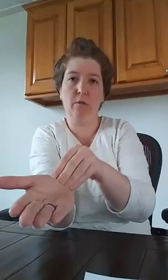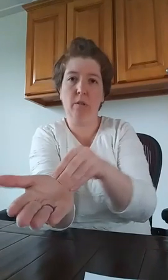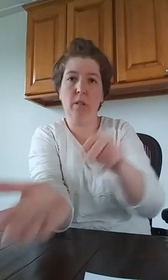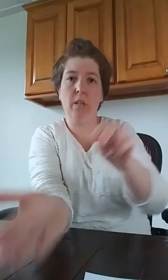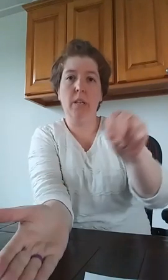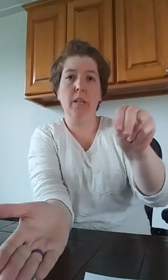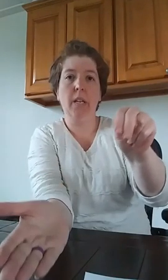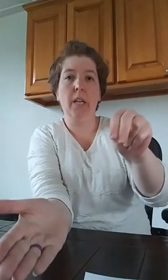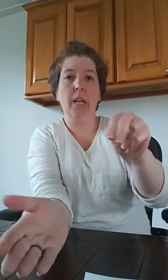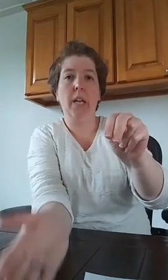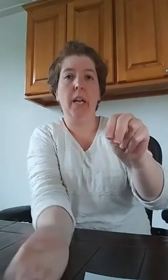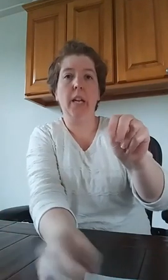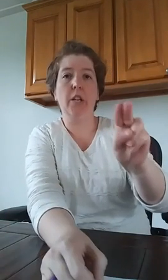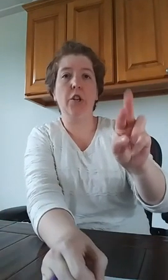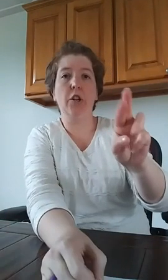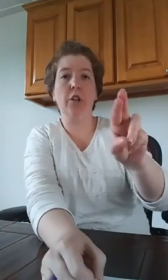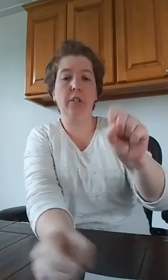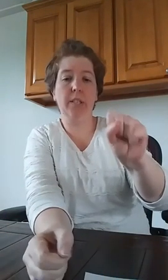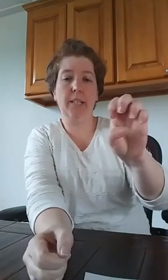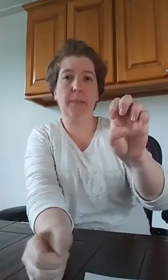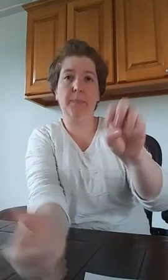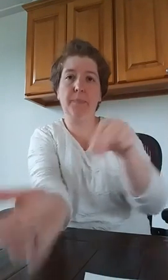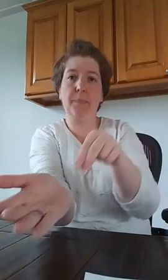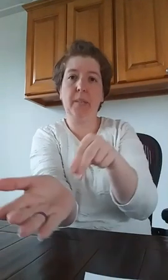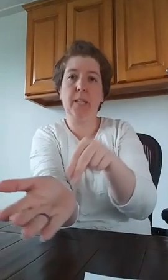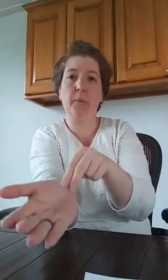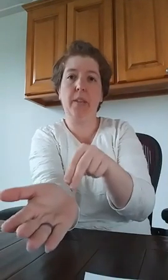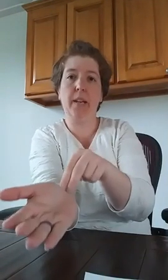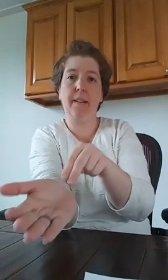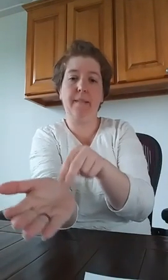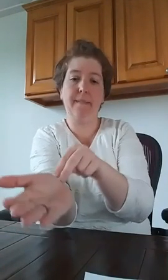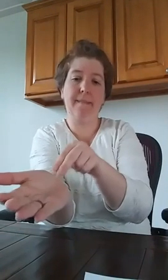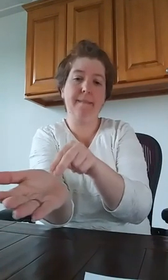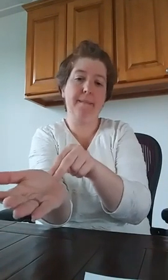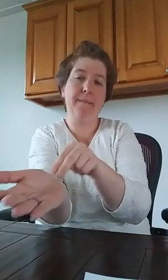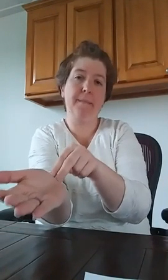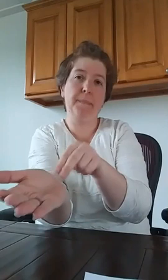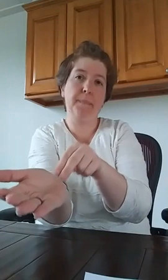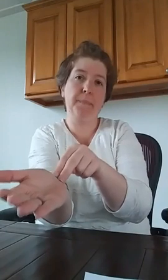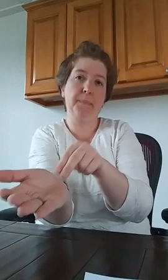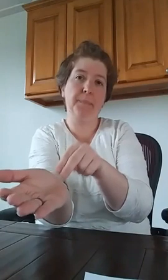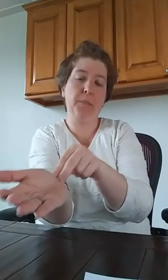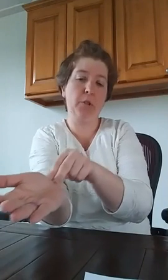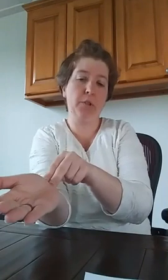and nurse is with an N nurse